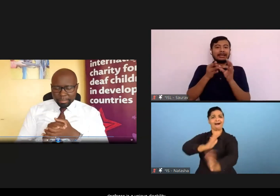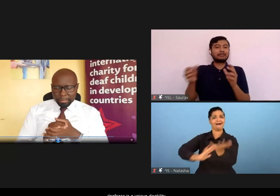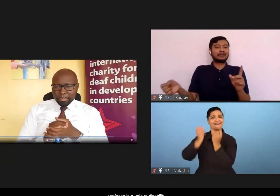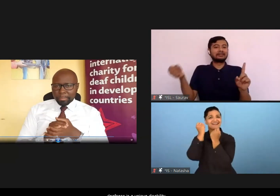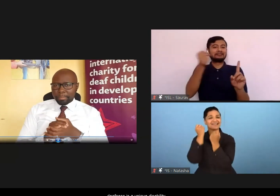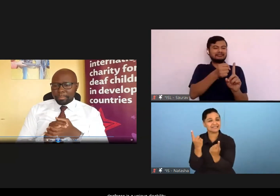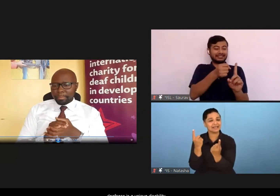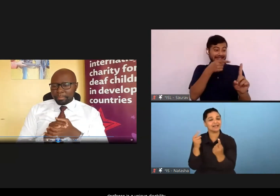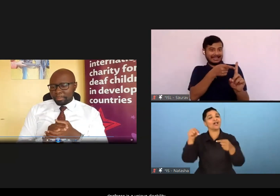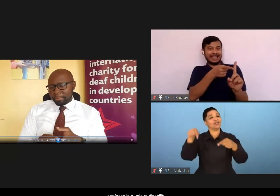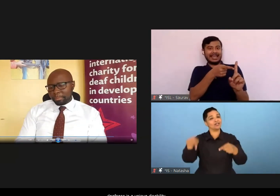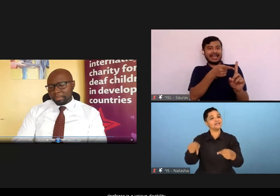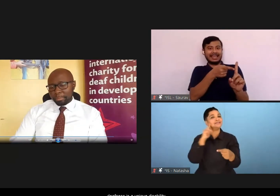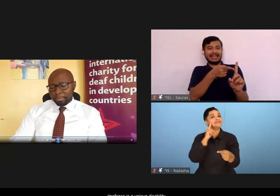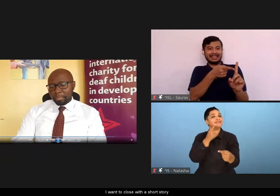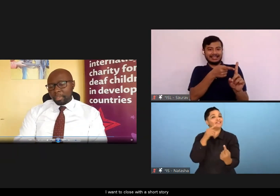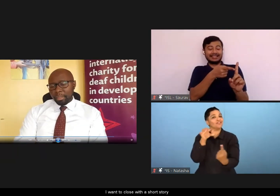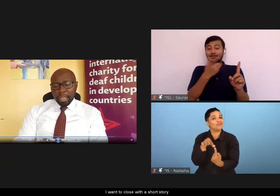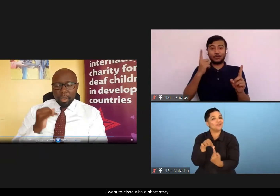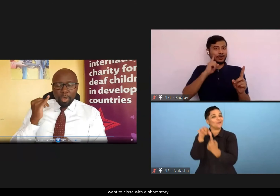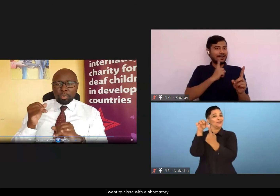unique disability.